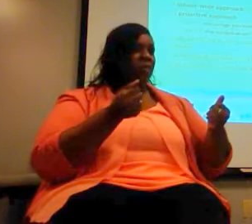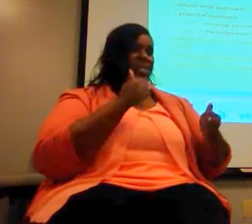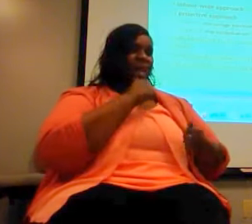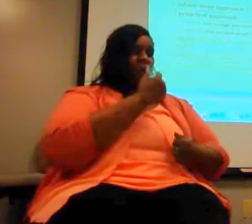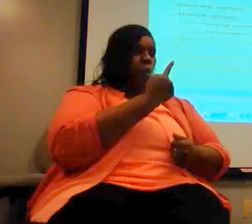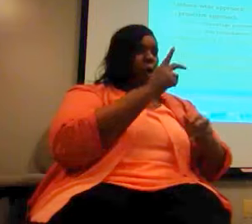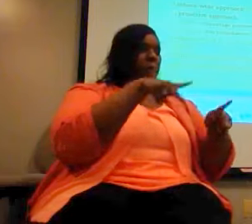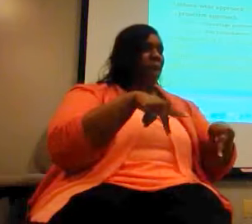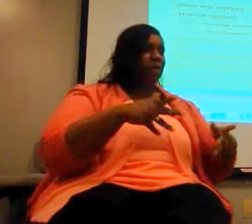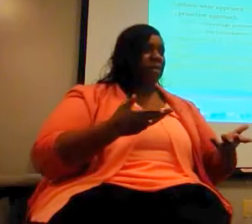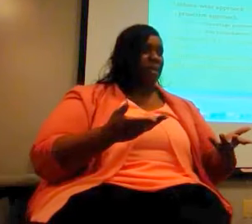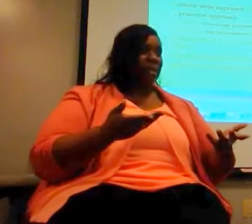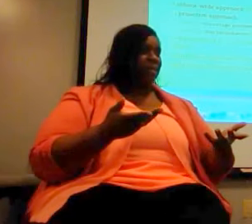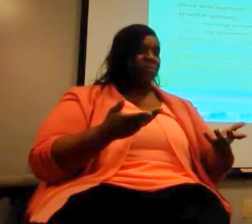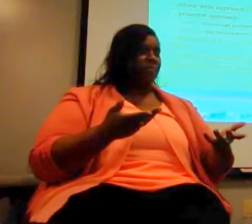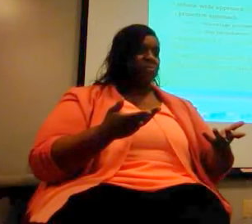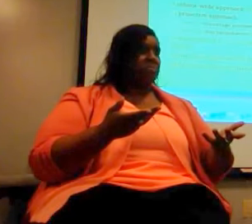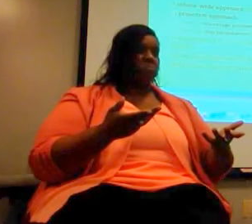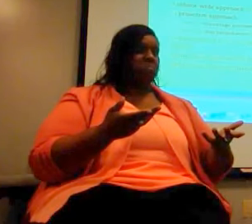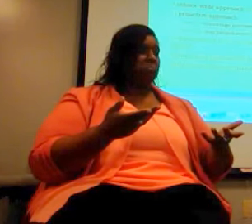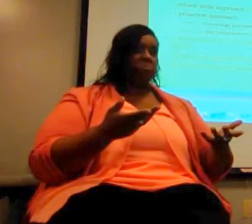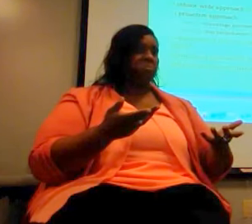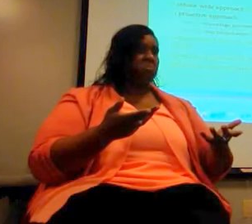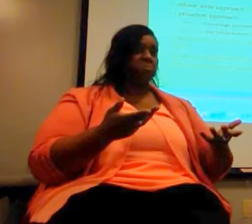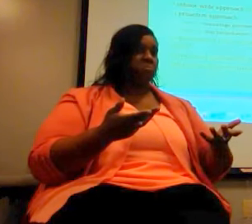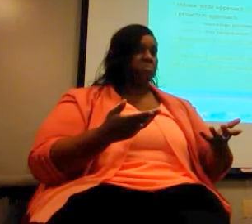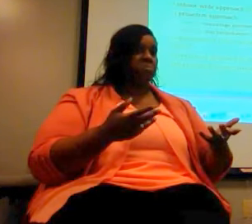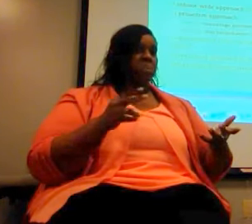not top-down decision-making, it's